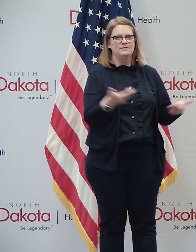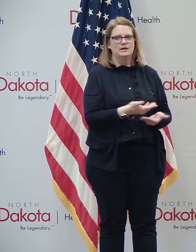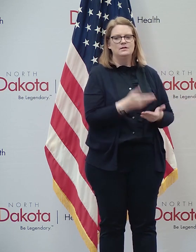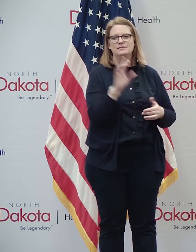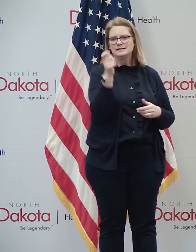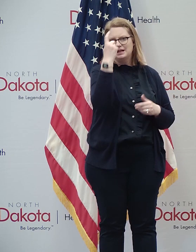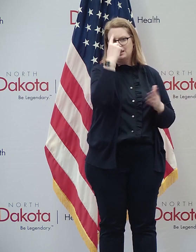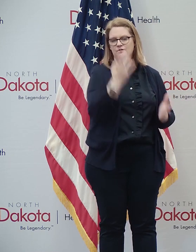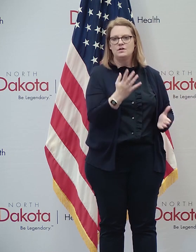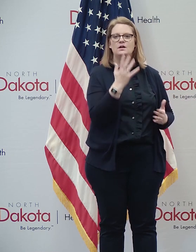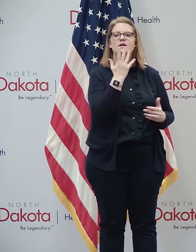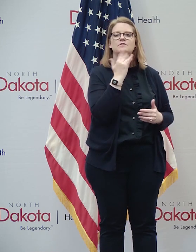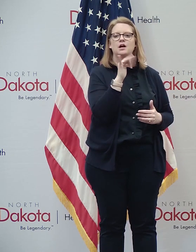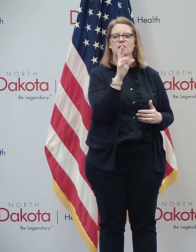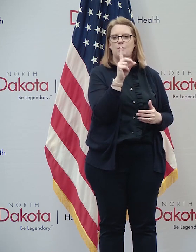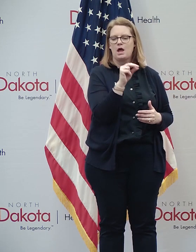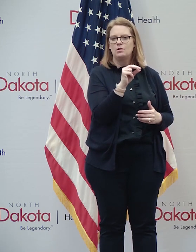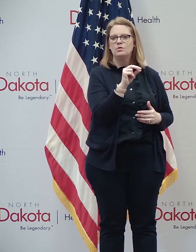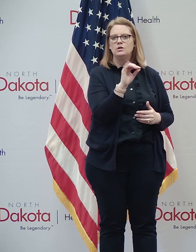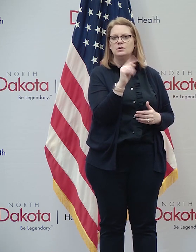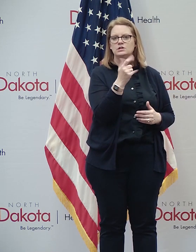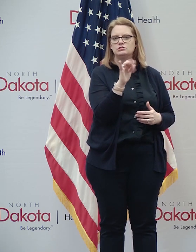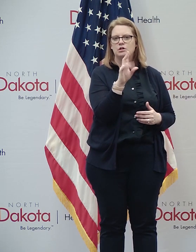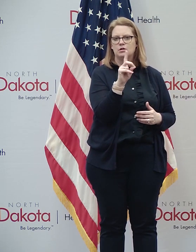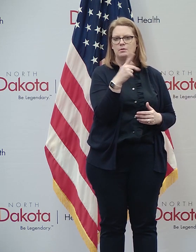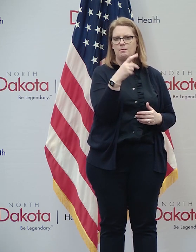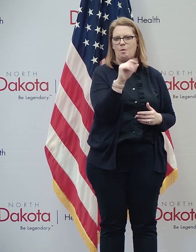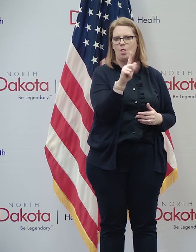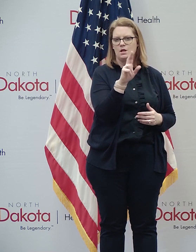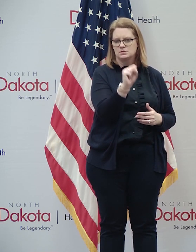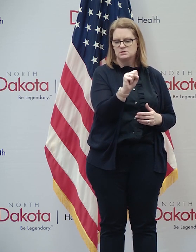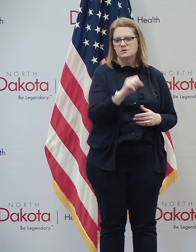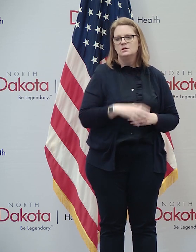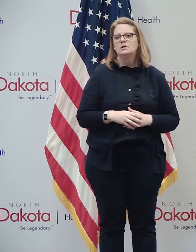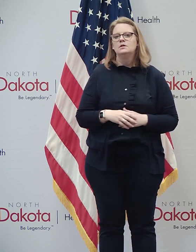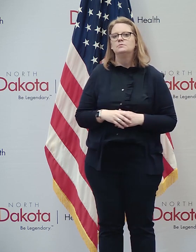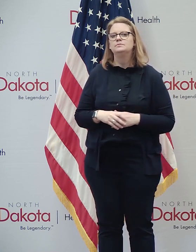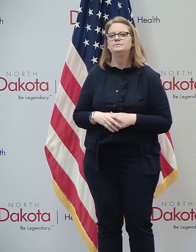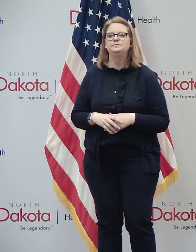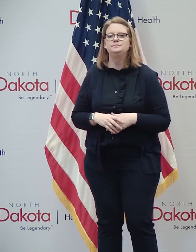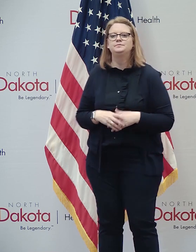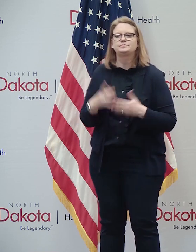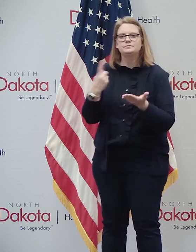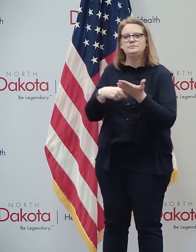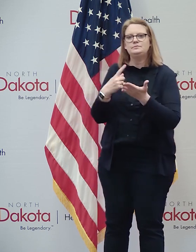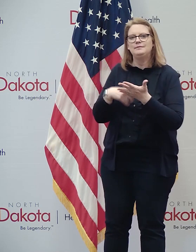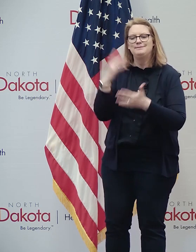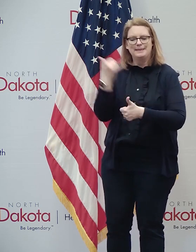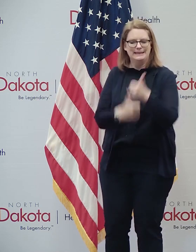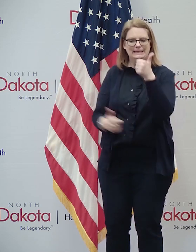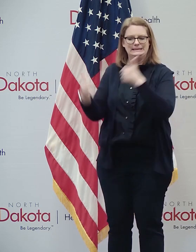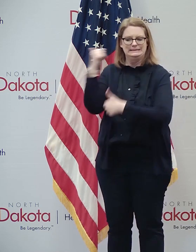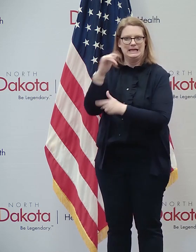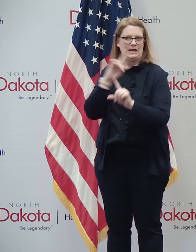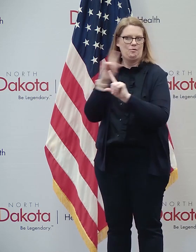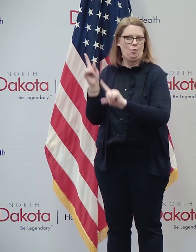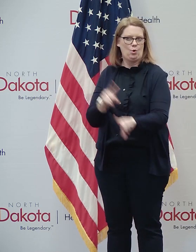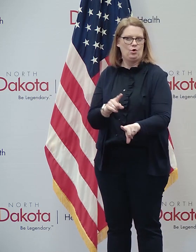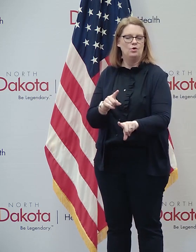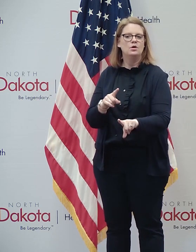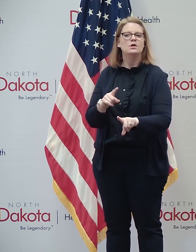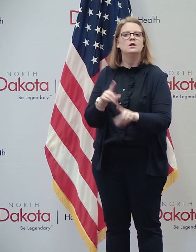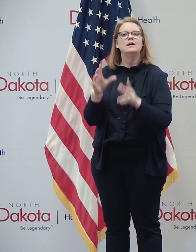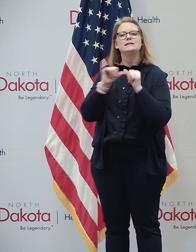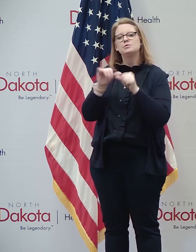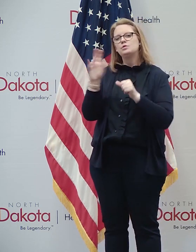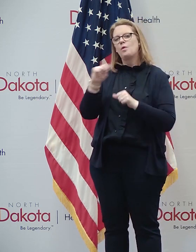of Colorado, Jared Polis. Next up, we're going to talk about executive order. And as we continue with our